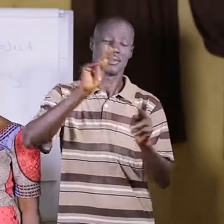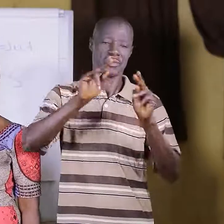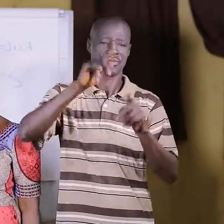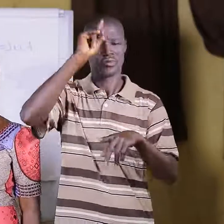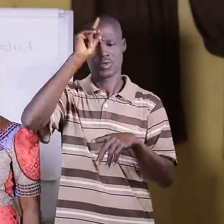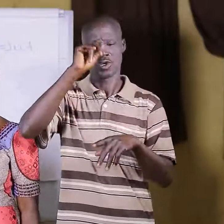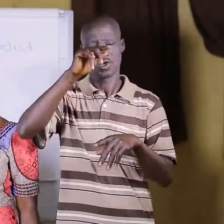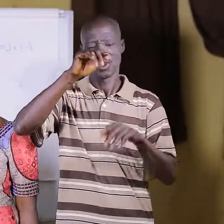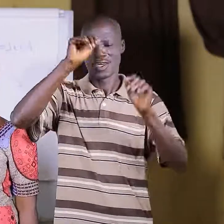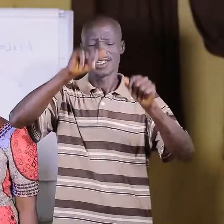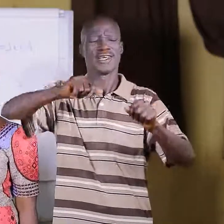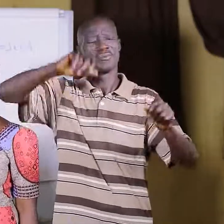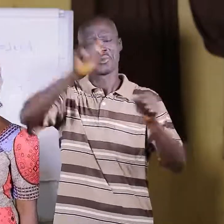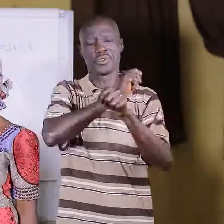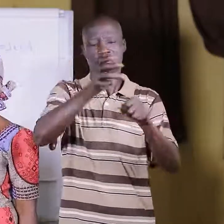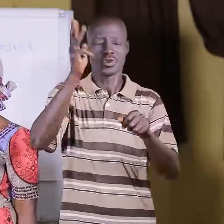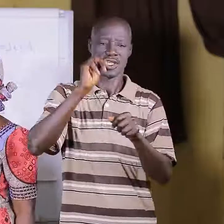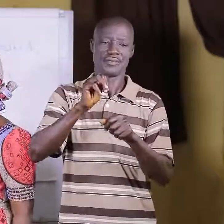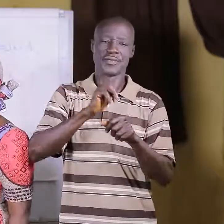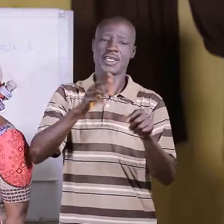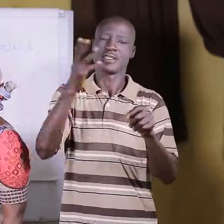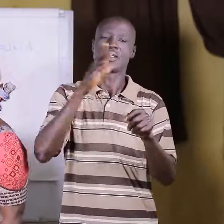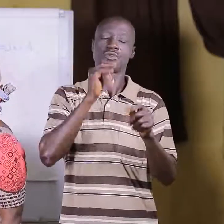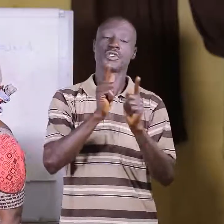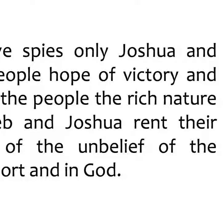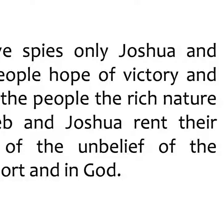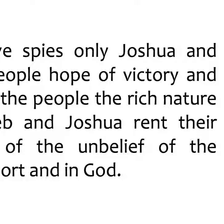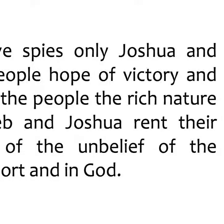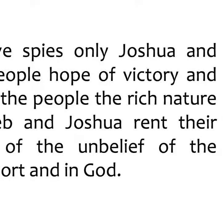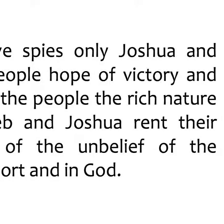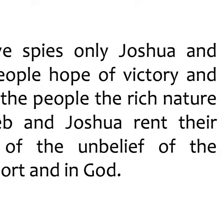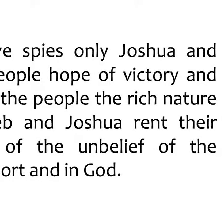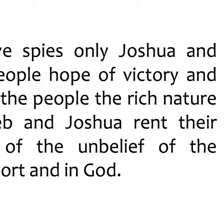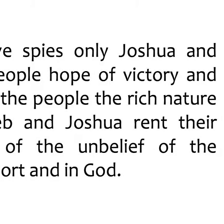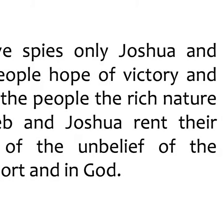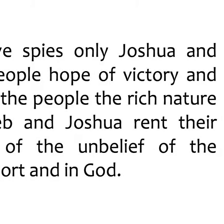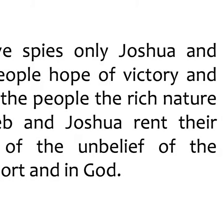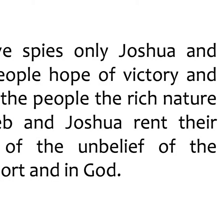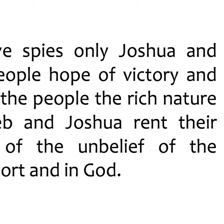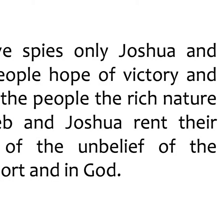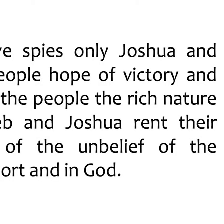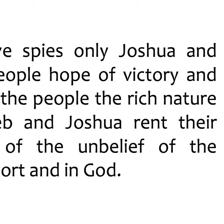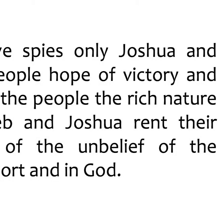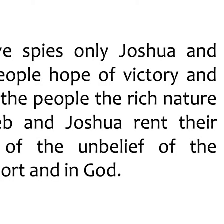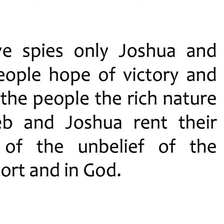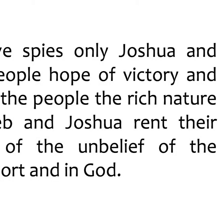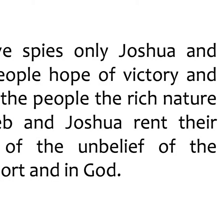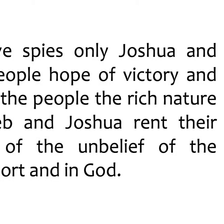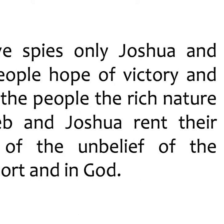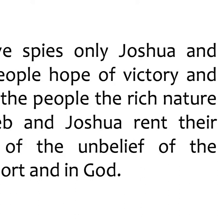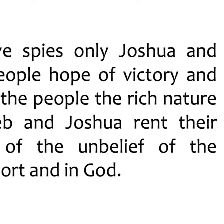there was that great fear in 10 of the spies. Out of the 12 spies,